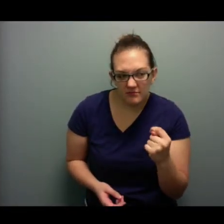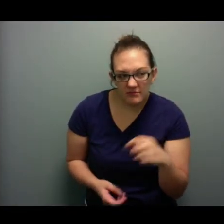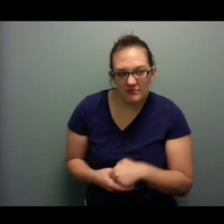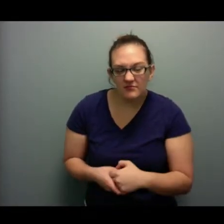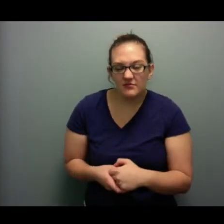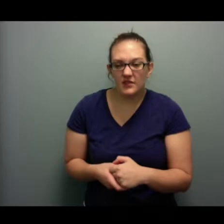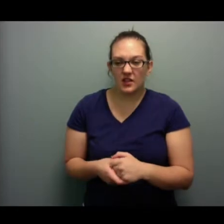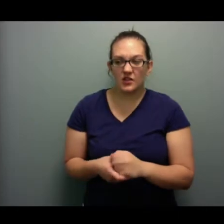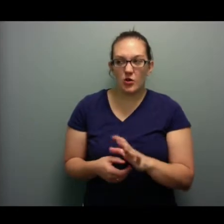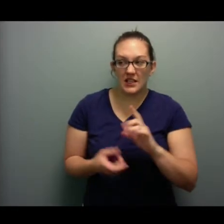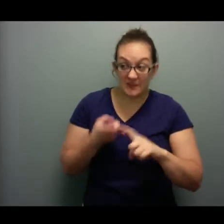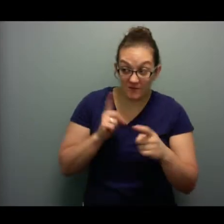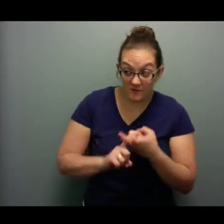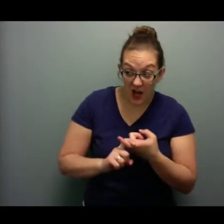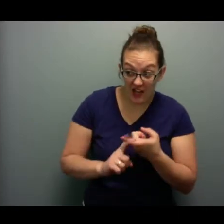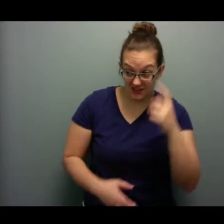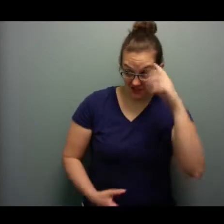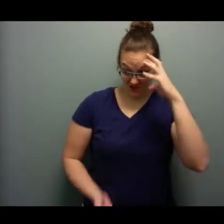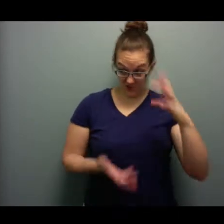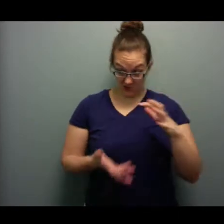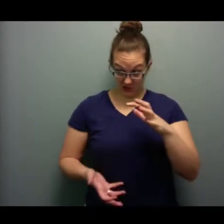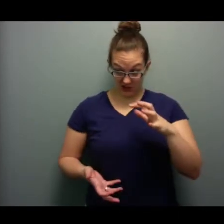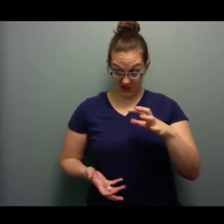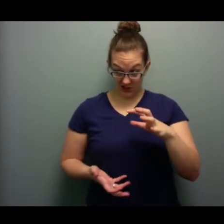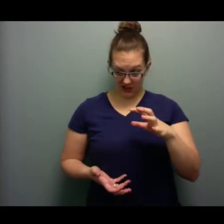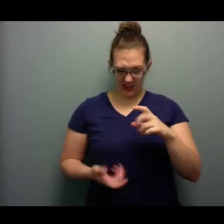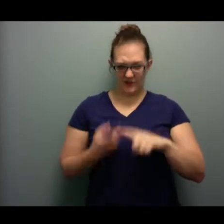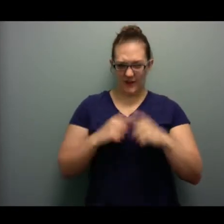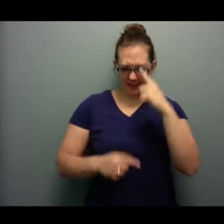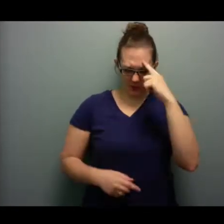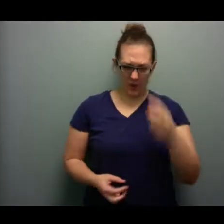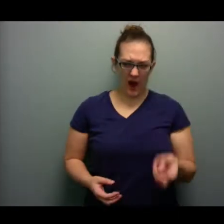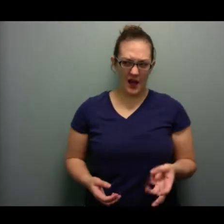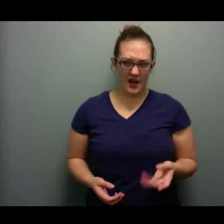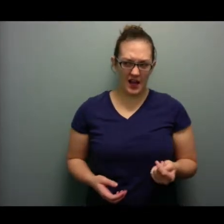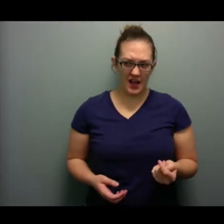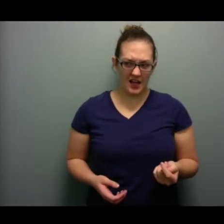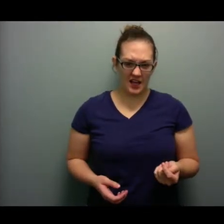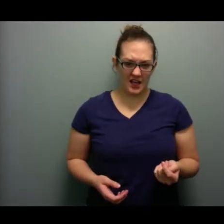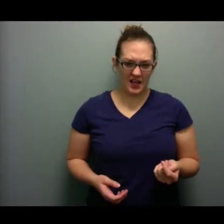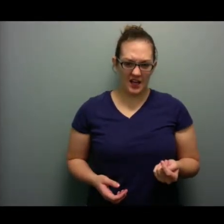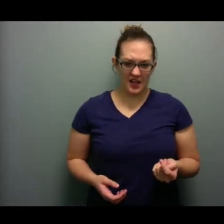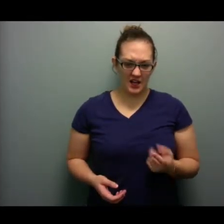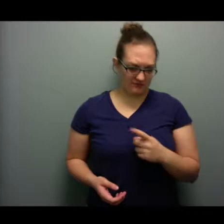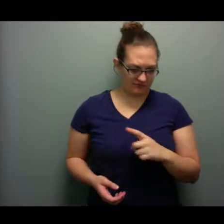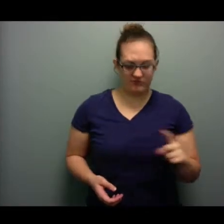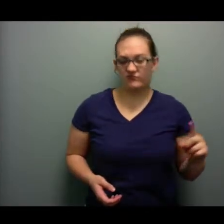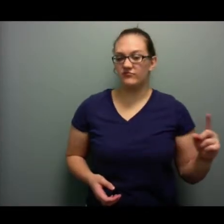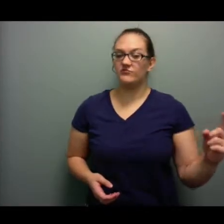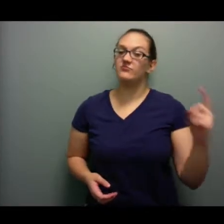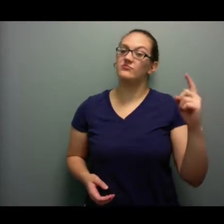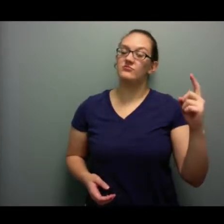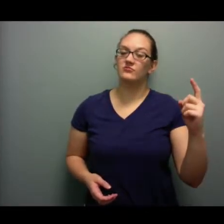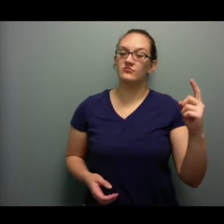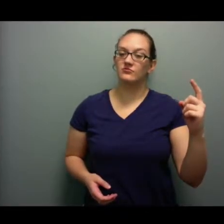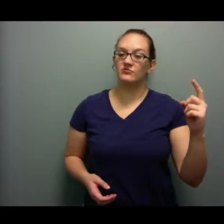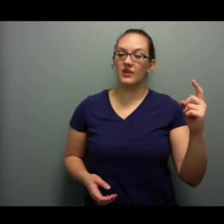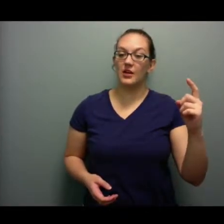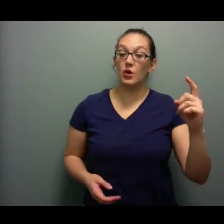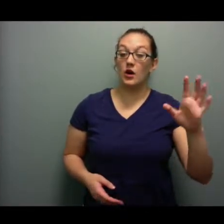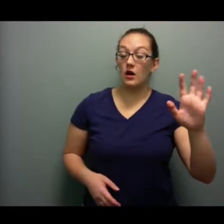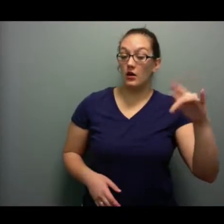So what's his friend? Is his friend confused? Yeah. What's his friend thinking? Hey guys, as you work, okay, think about